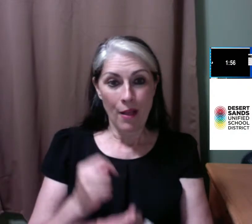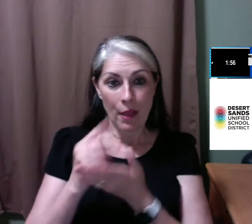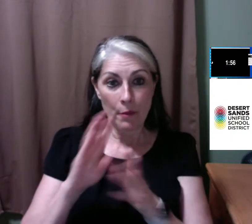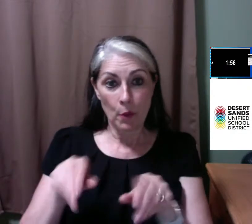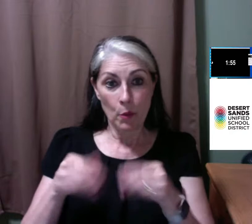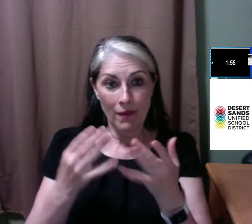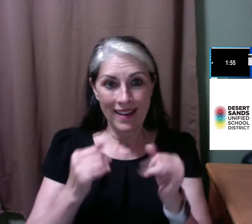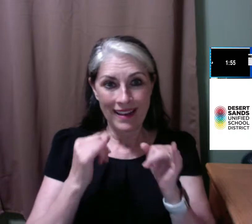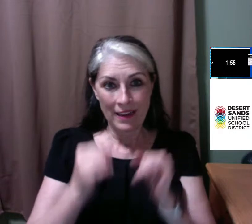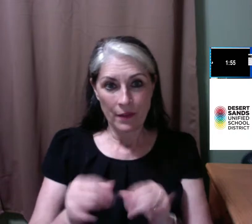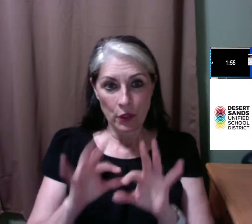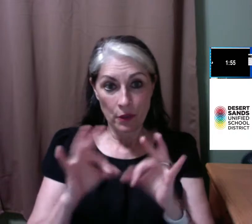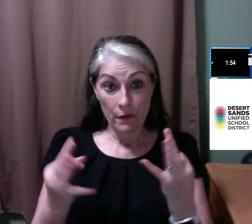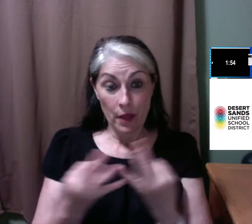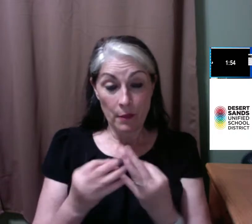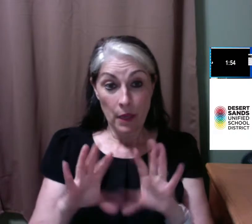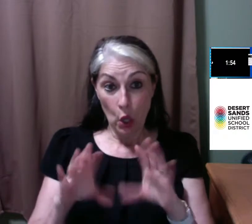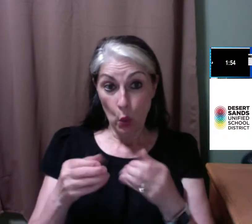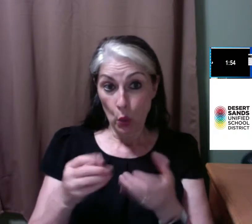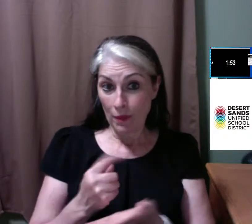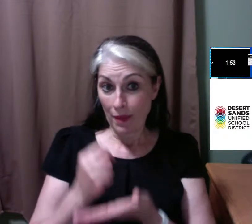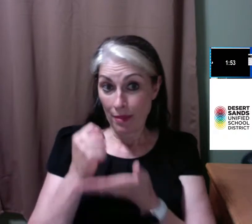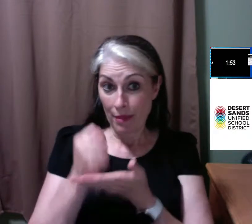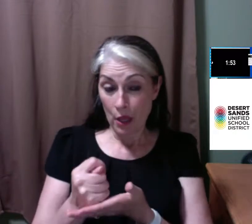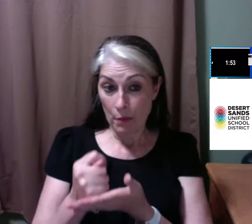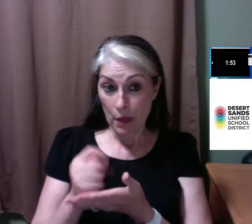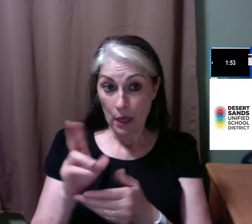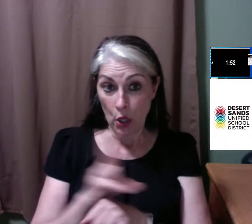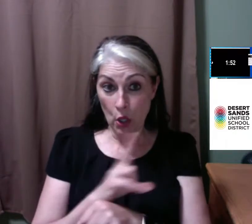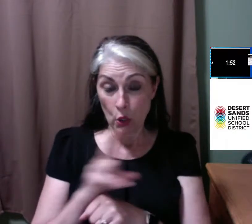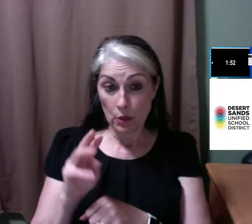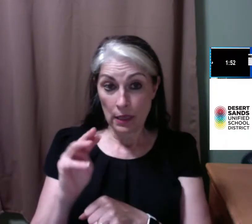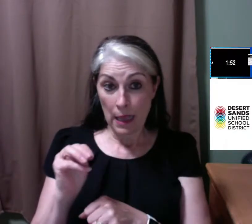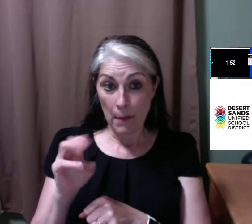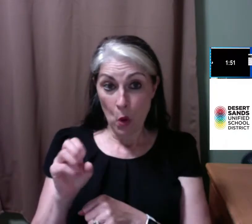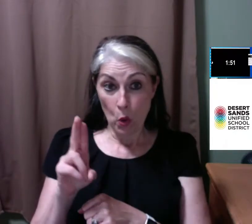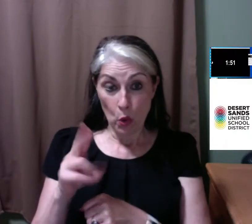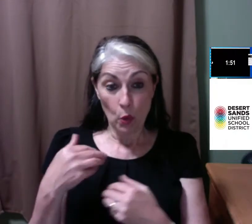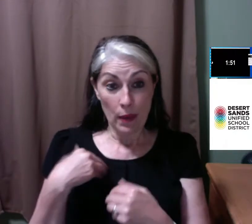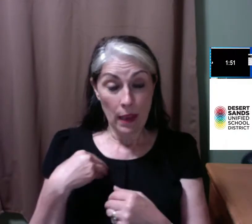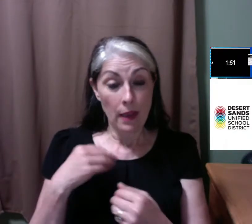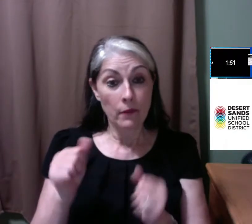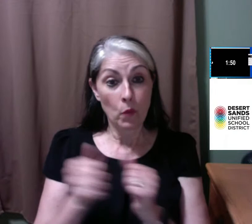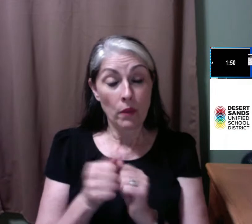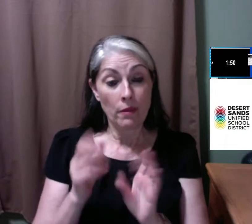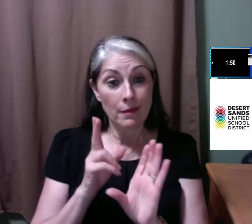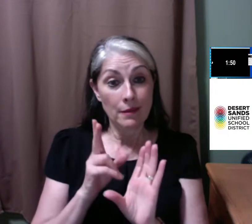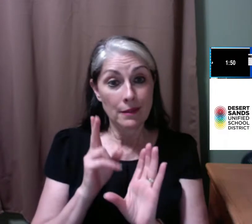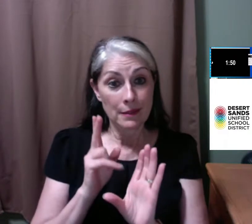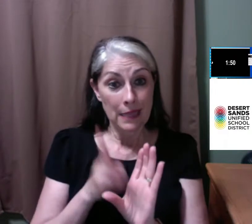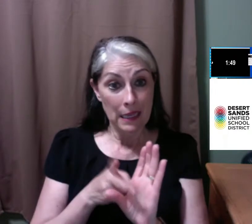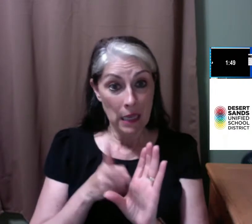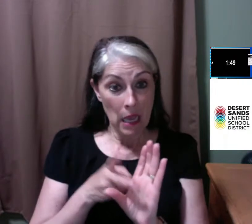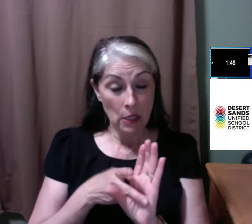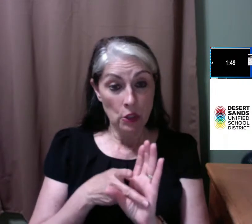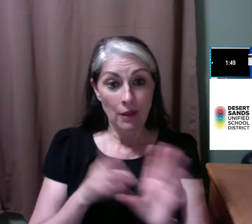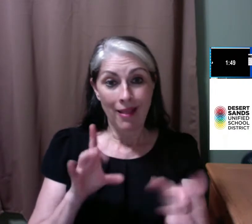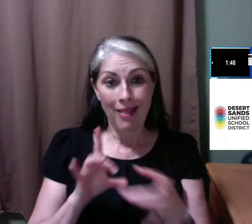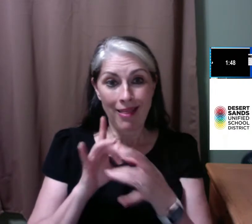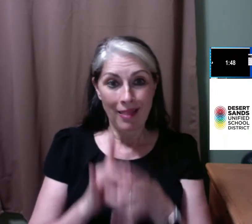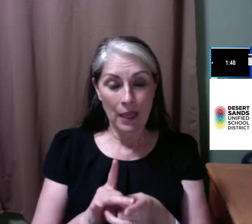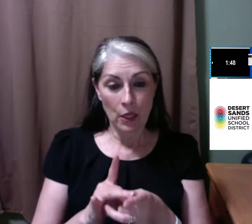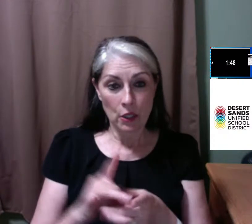individual, family, and group therapy. I utilize the MOU that we have with the psychiatrist. We have linkage to